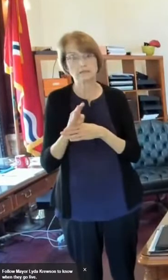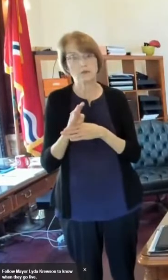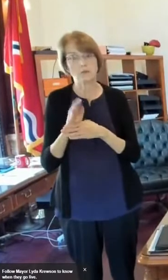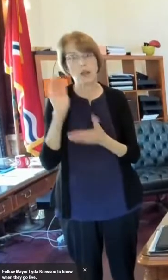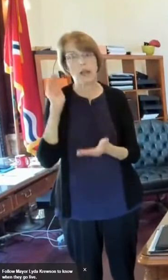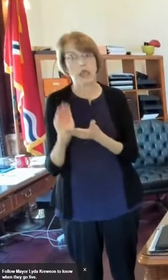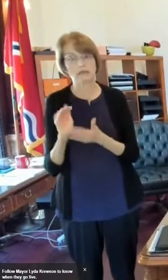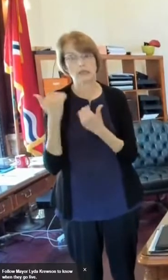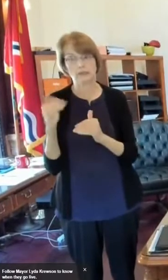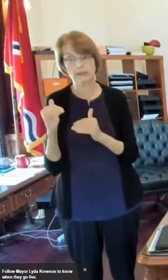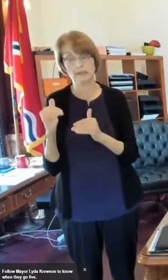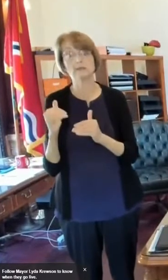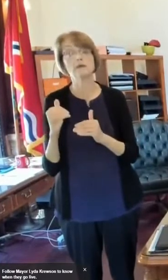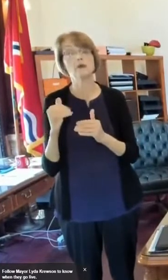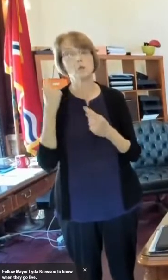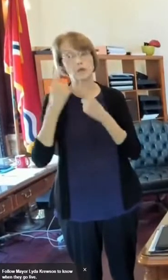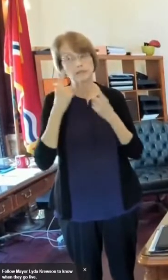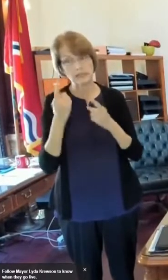again.